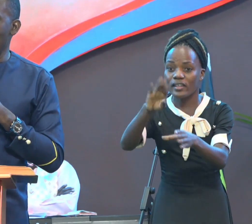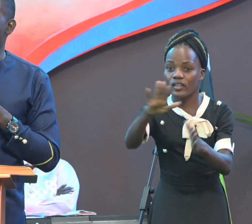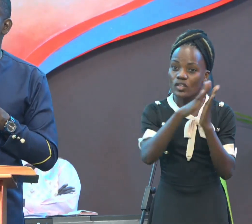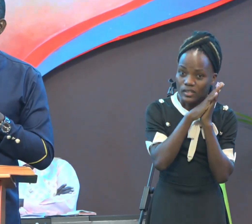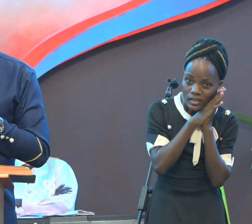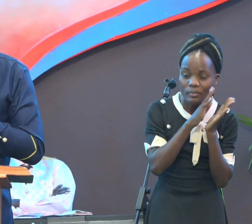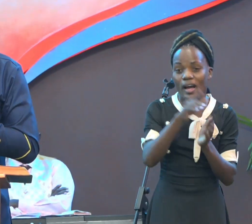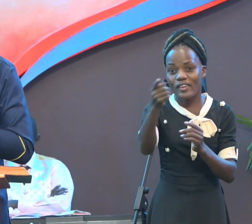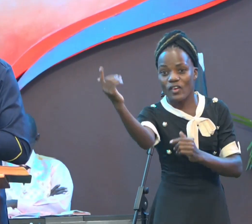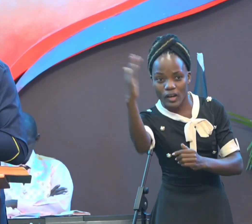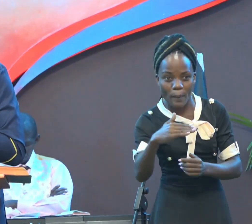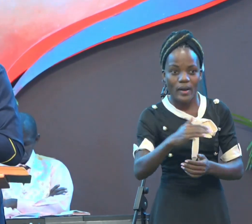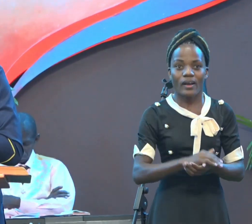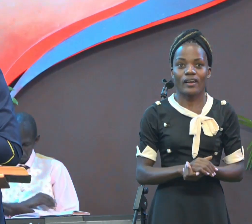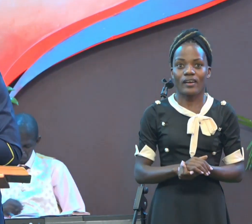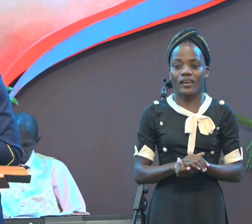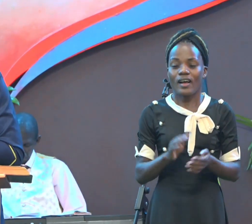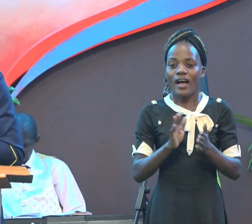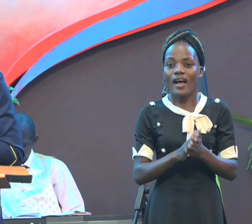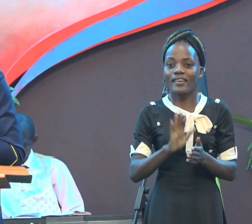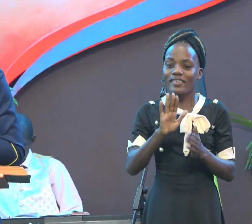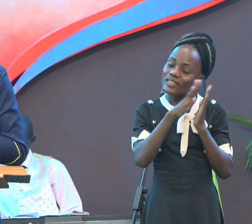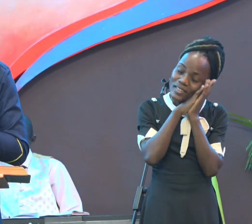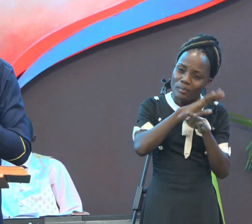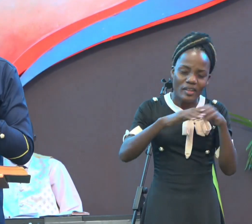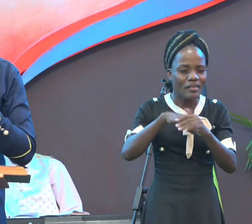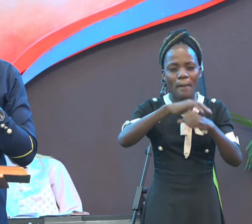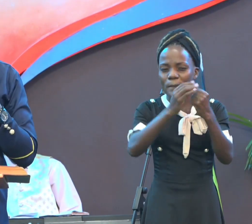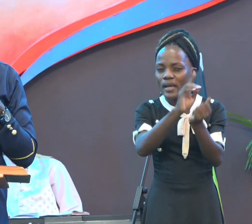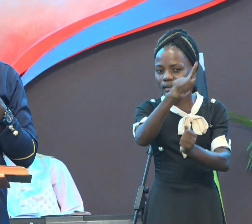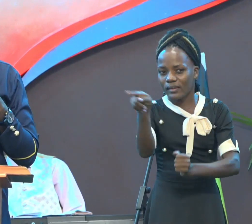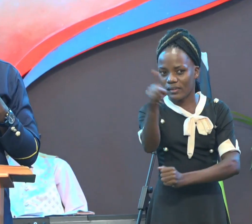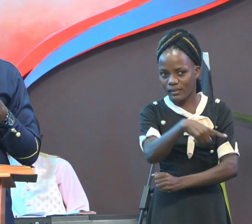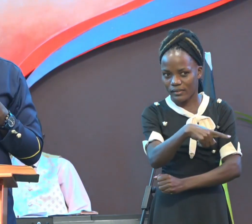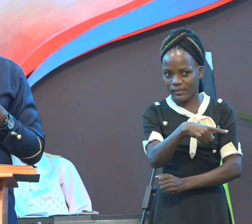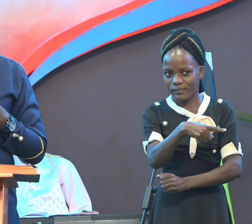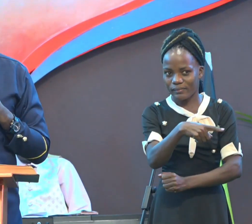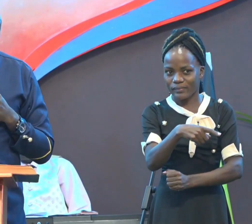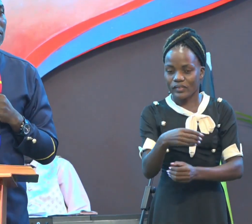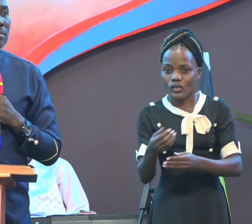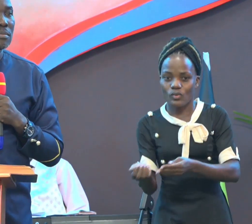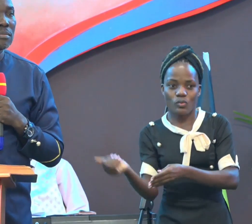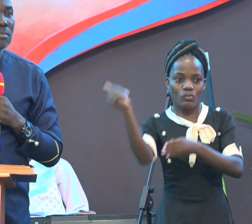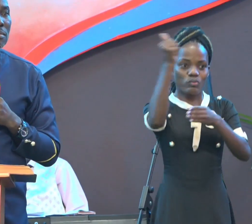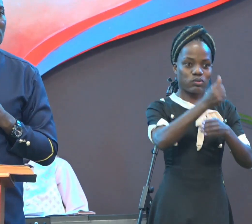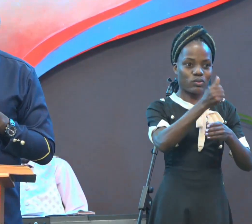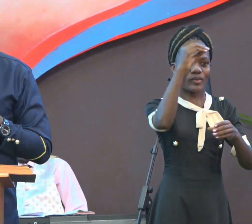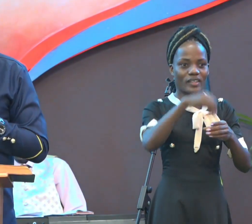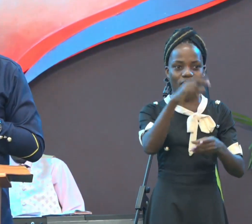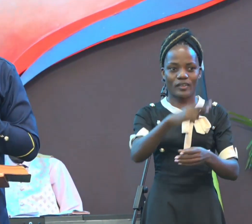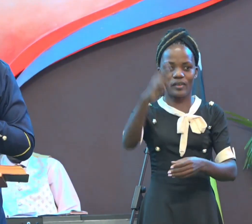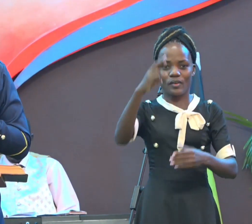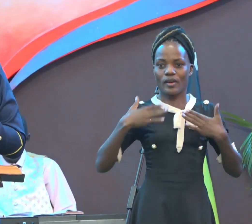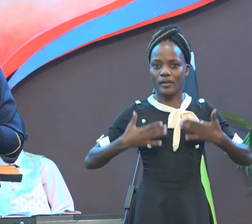do? And it brings us. And it doesn't make a mistake. To bring back a body which is not